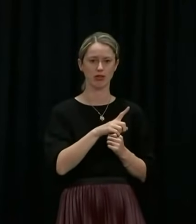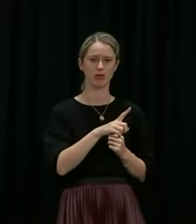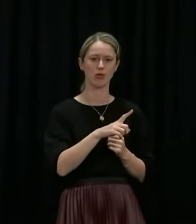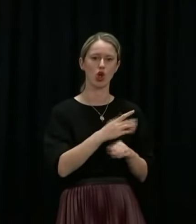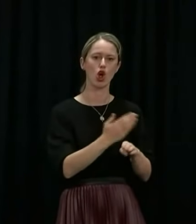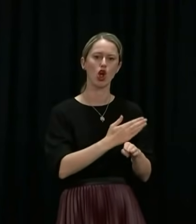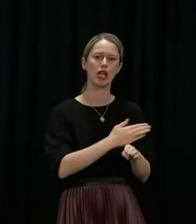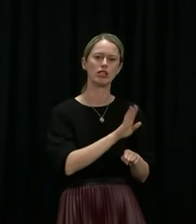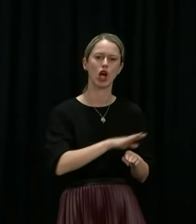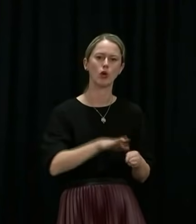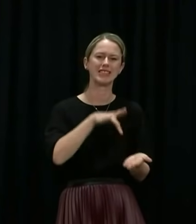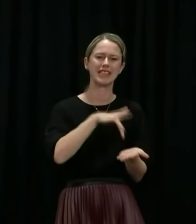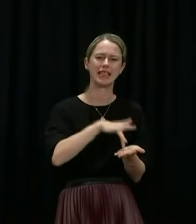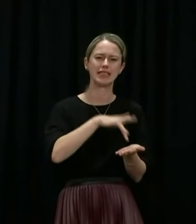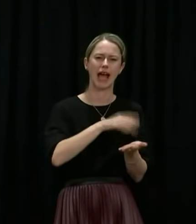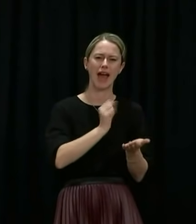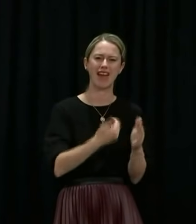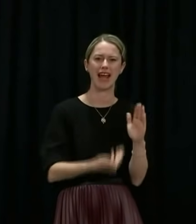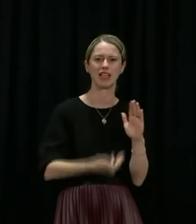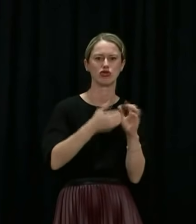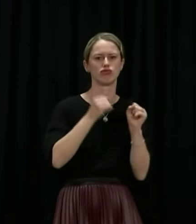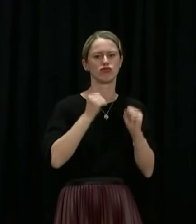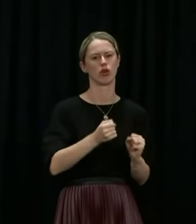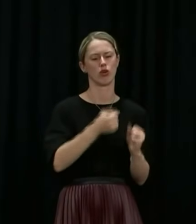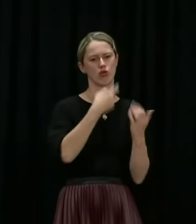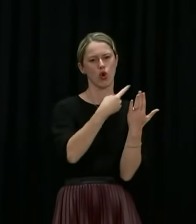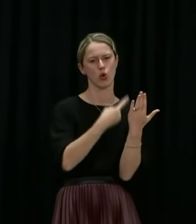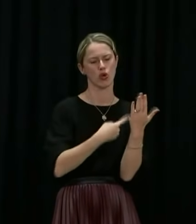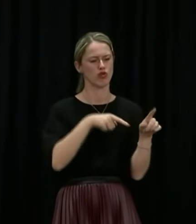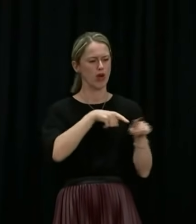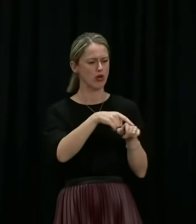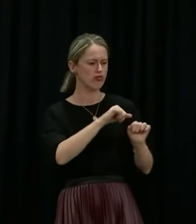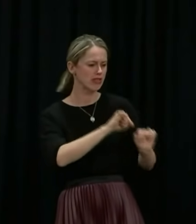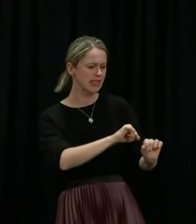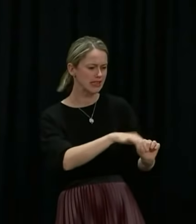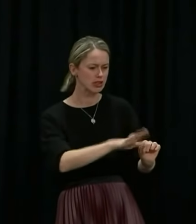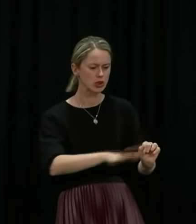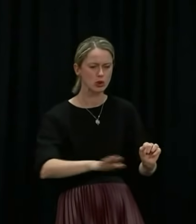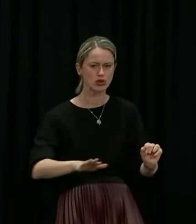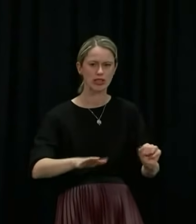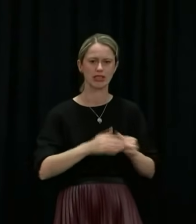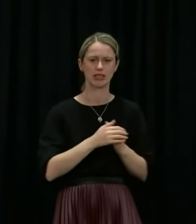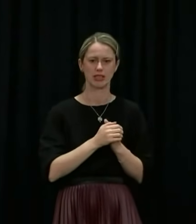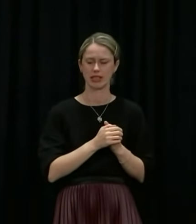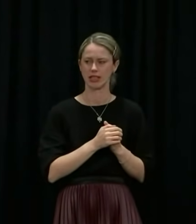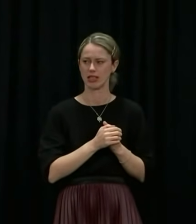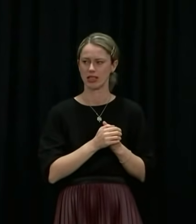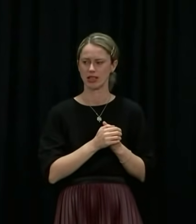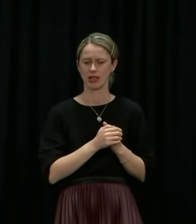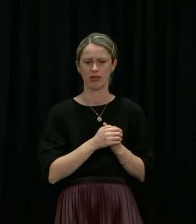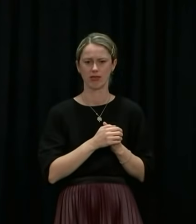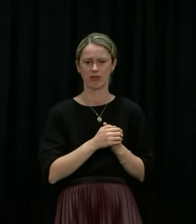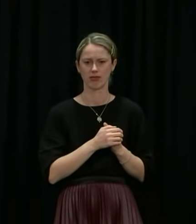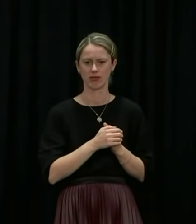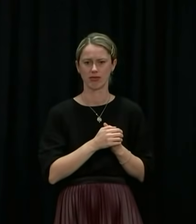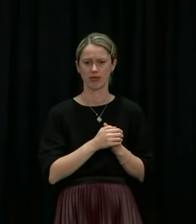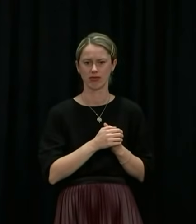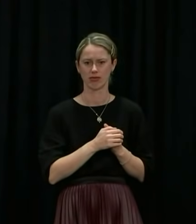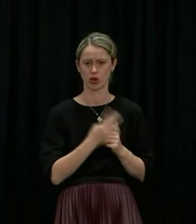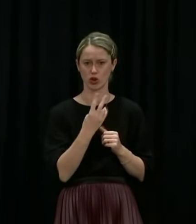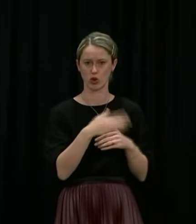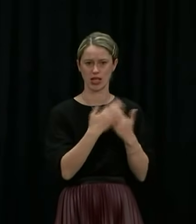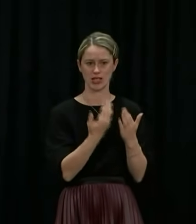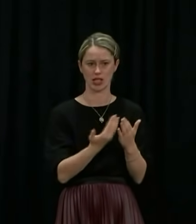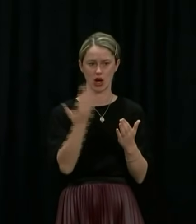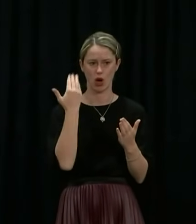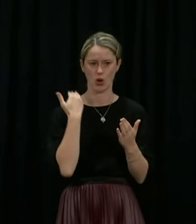place in order to try and keep the system and the children in the system as safe as possible. And you saw me further strengthen that standing here 2 days